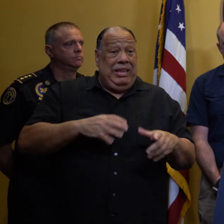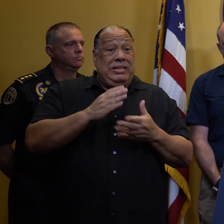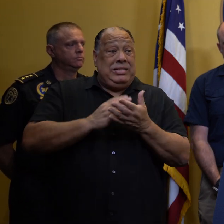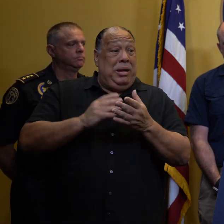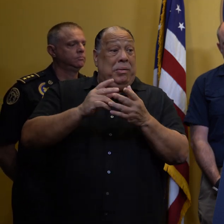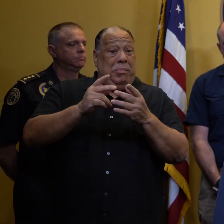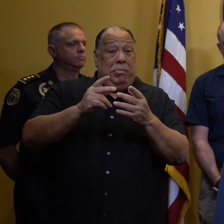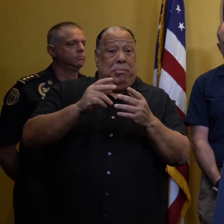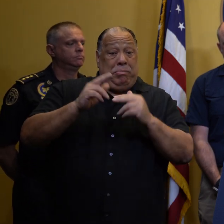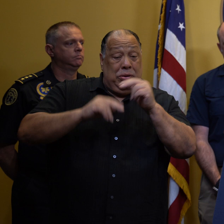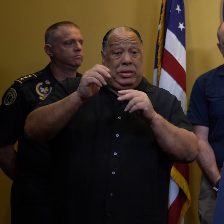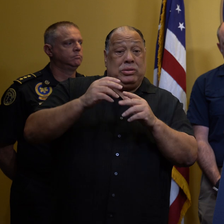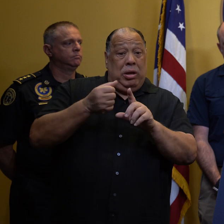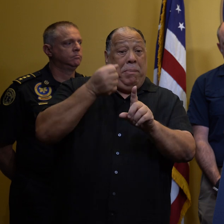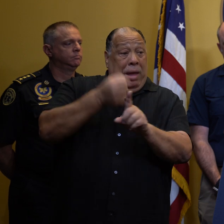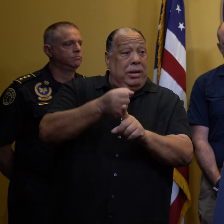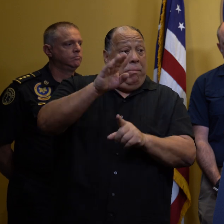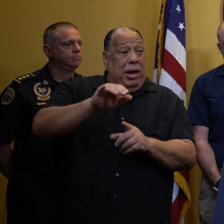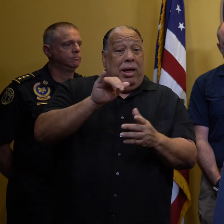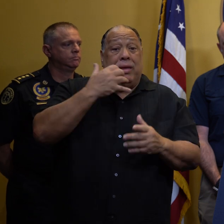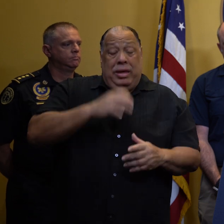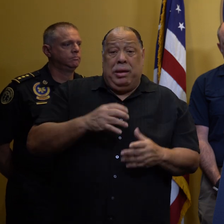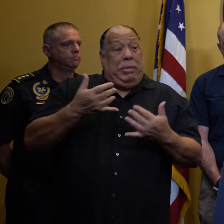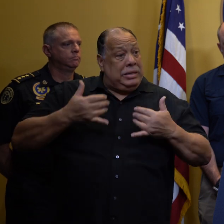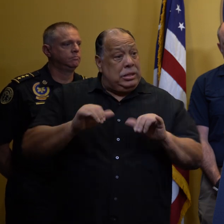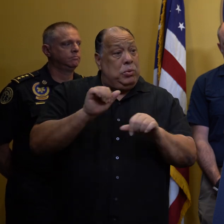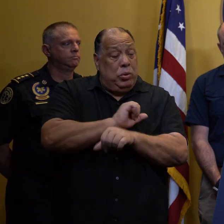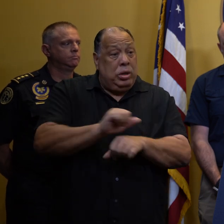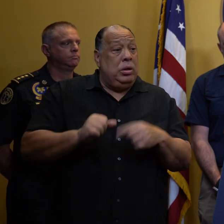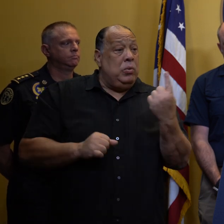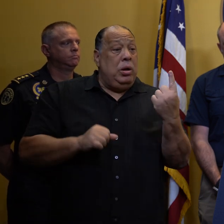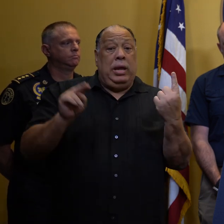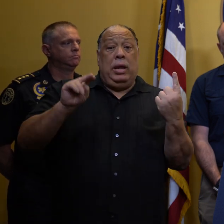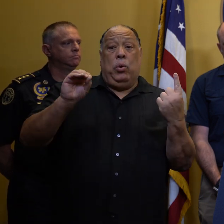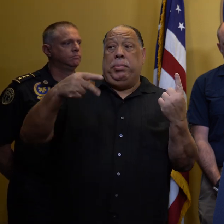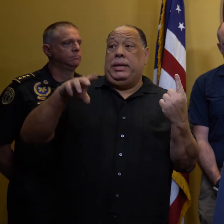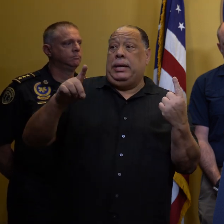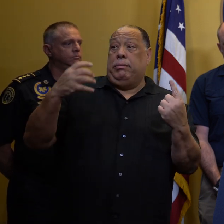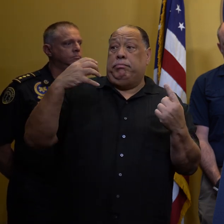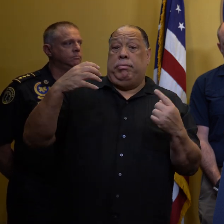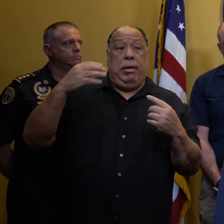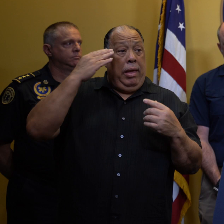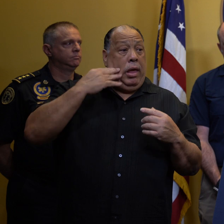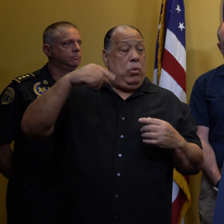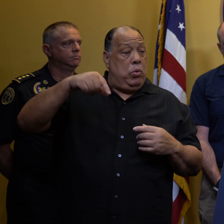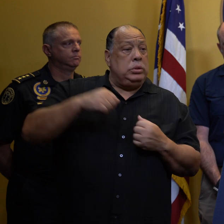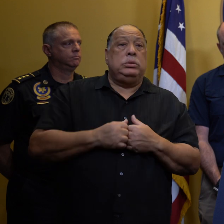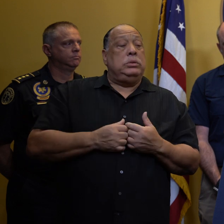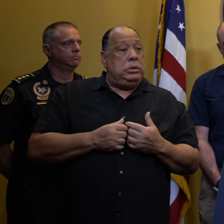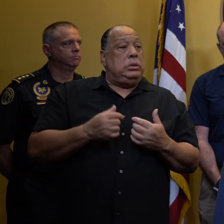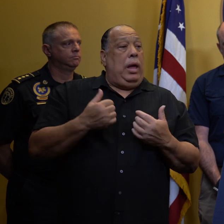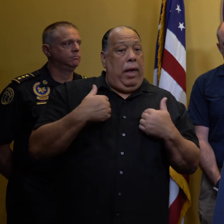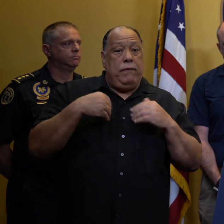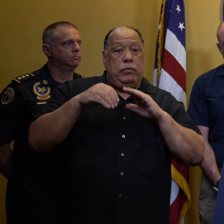are impacted by it, but our people are still working. And one in particular is our NOPD headquarters, for example. So I have